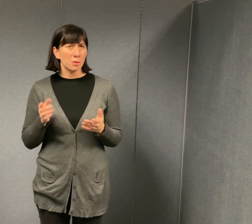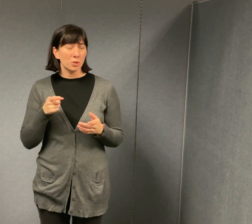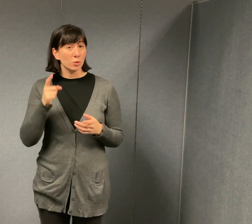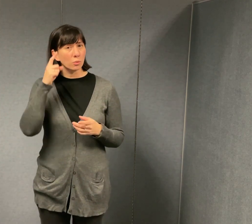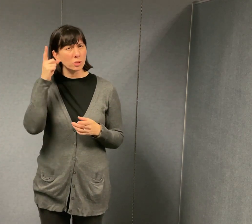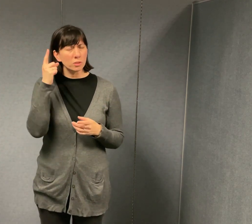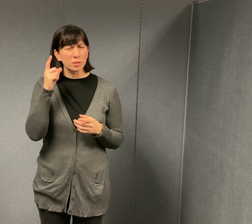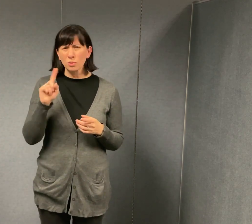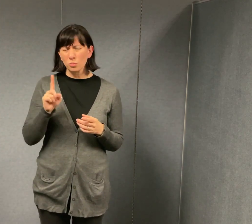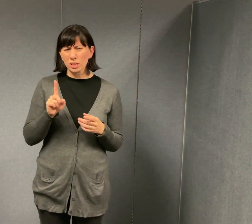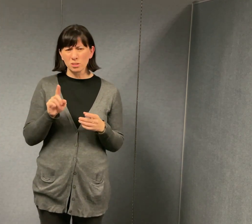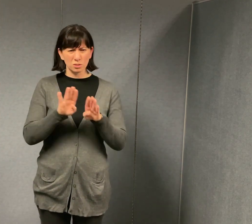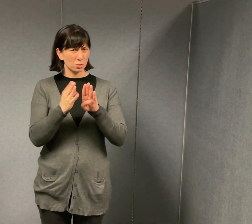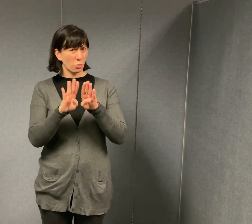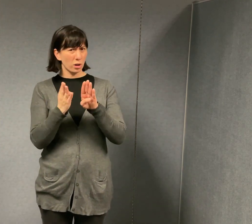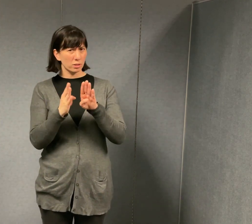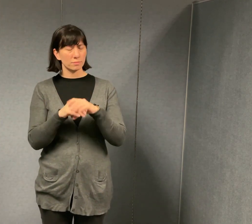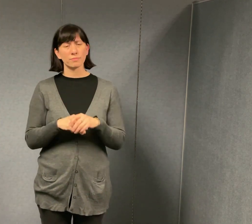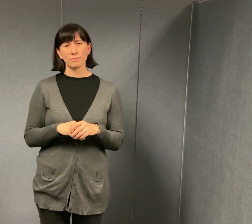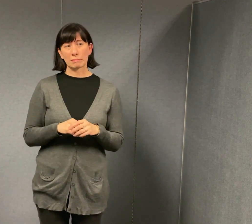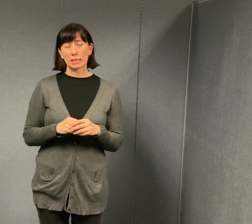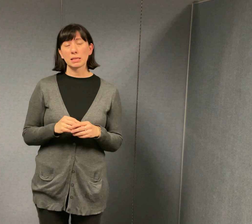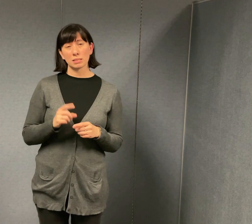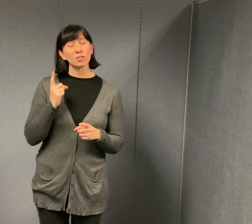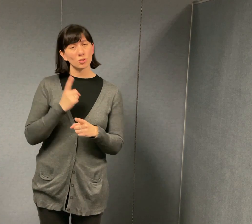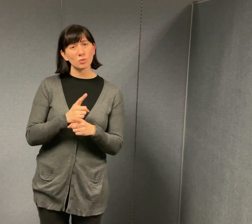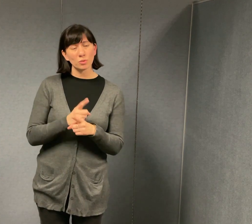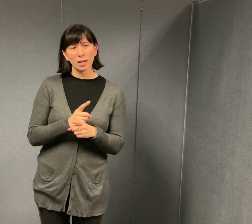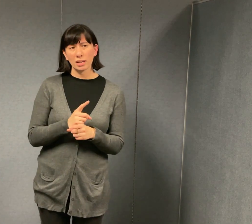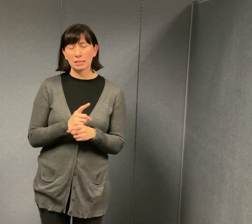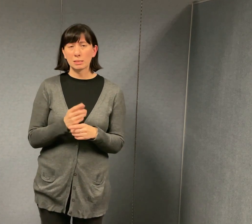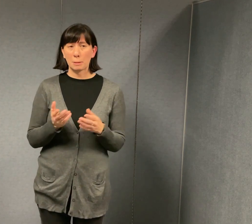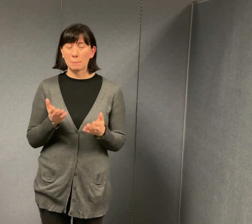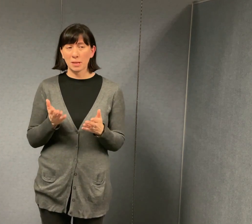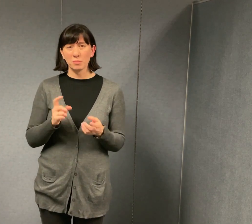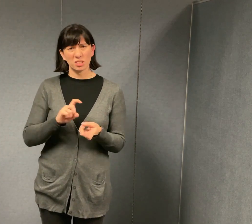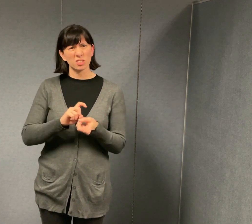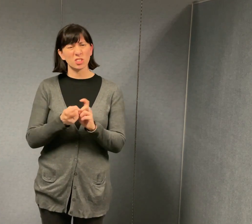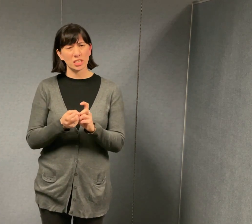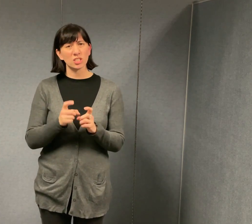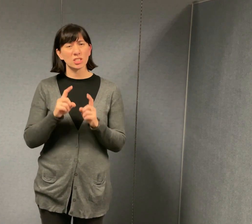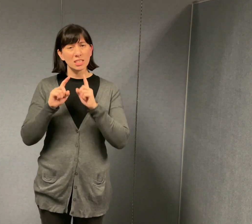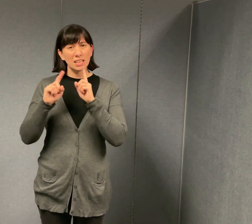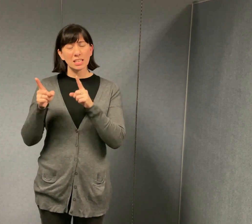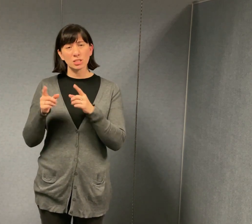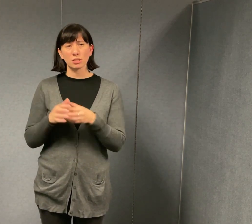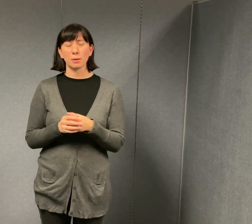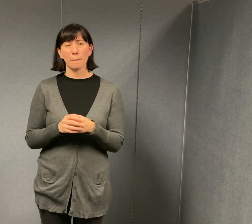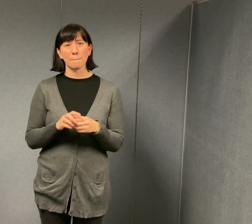you're right, that could complicate your calculations somewhat, but we'll let Mr.